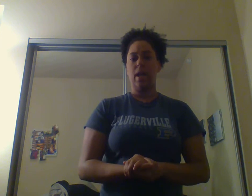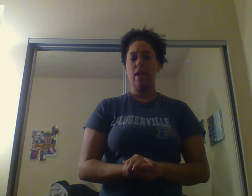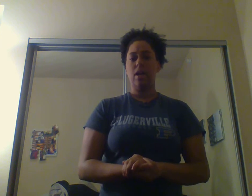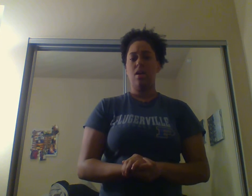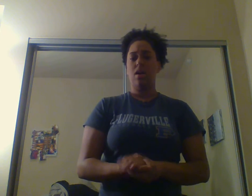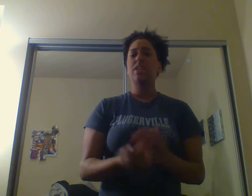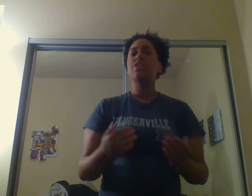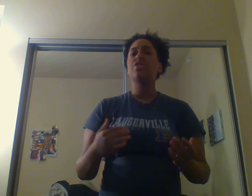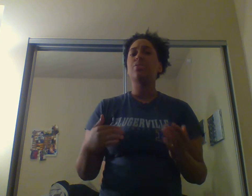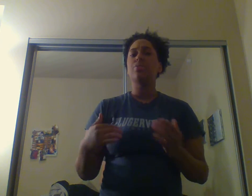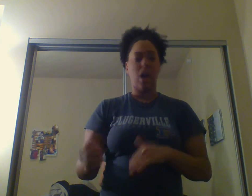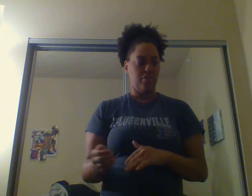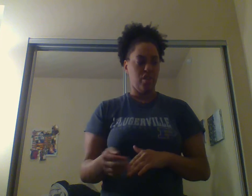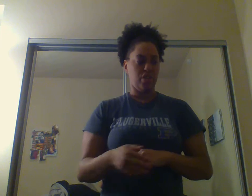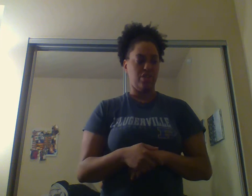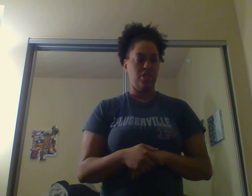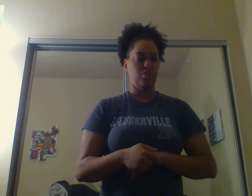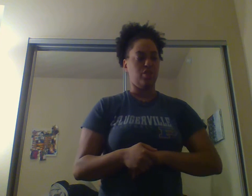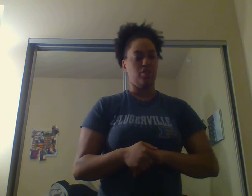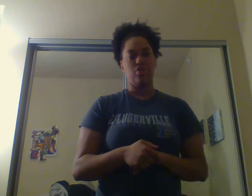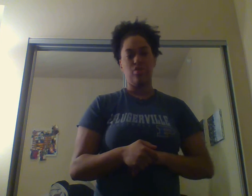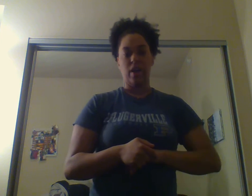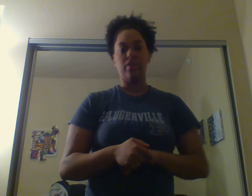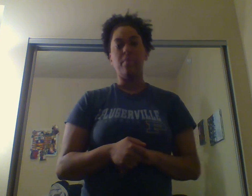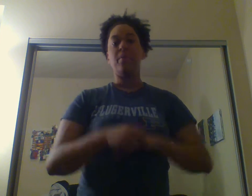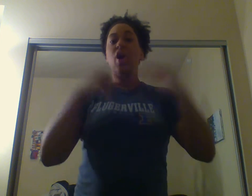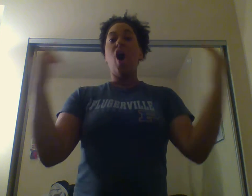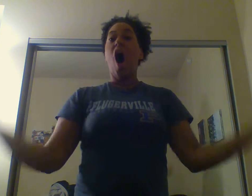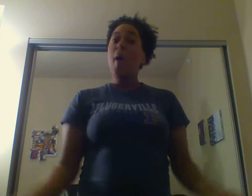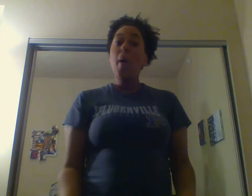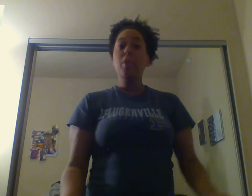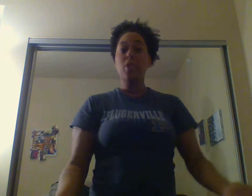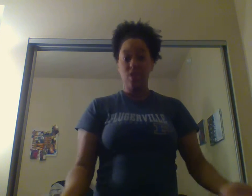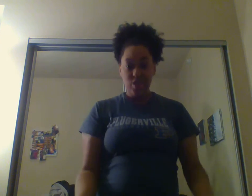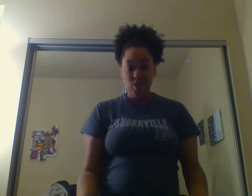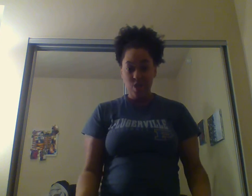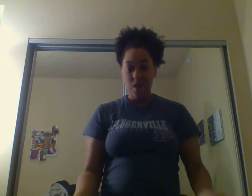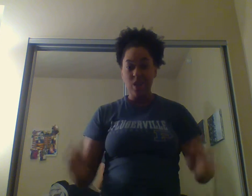they tend to diverge as these researchers found. I hope you all enjoyed my little